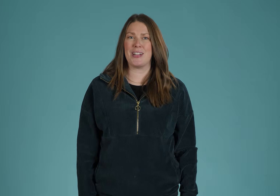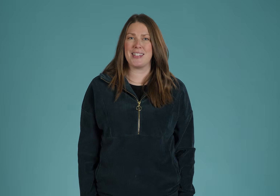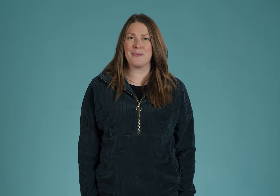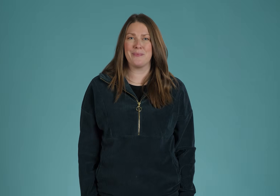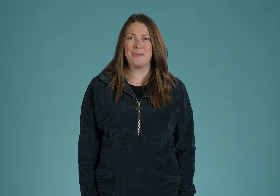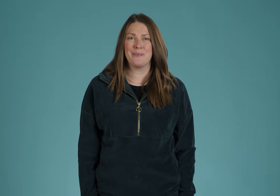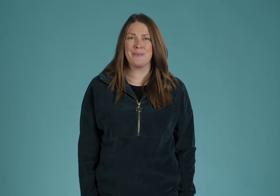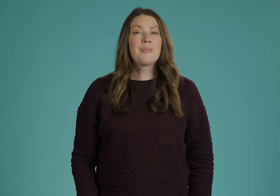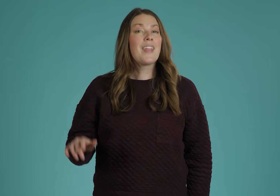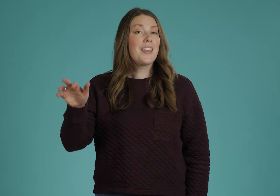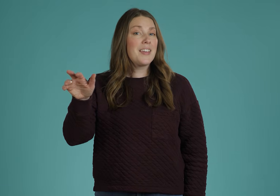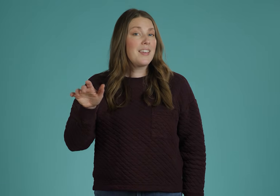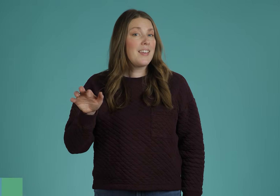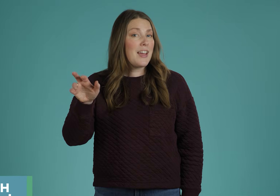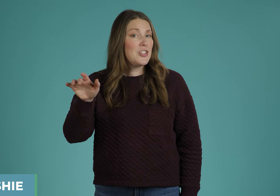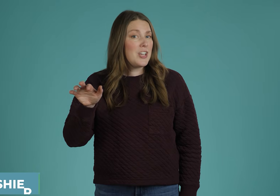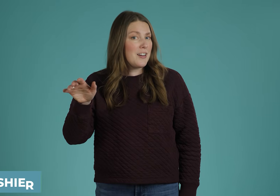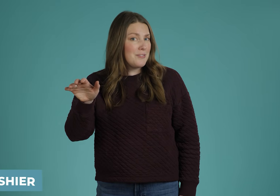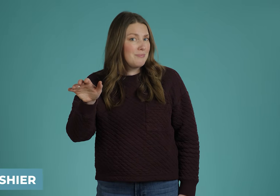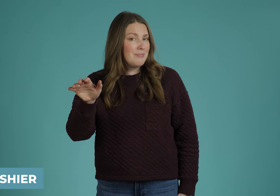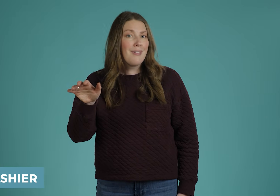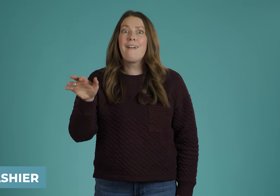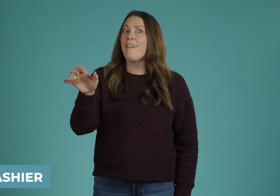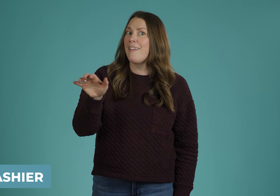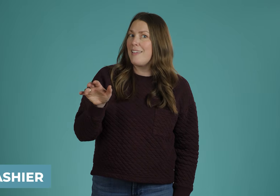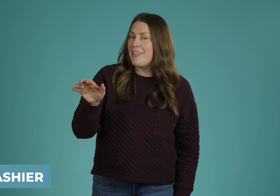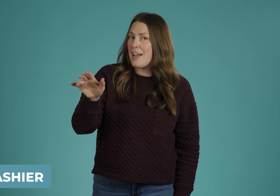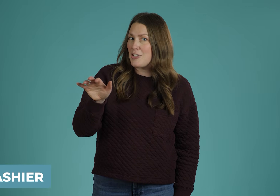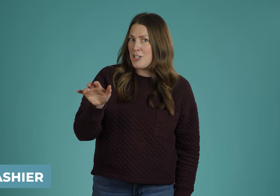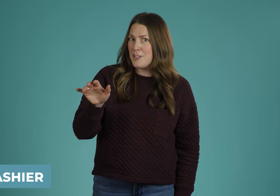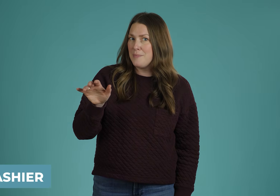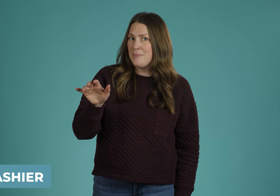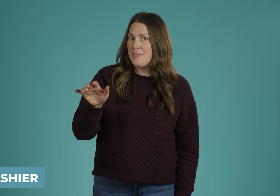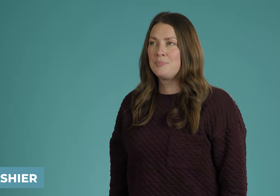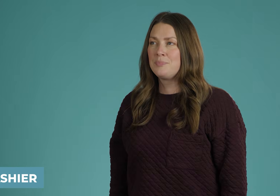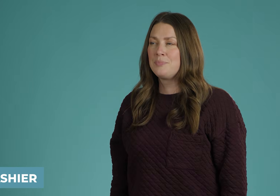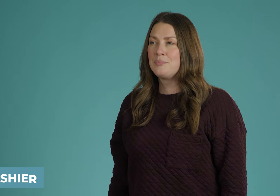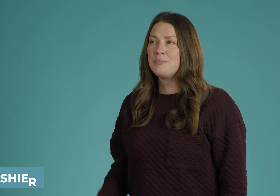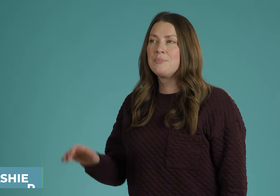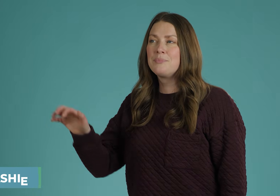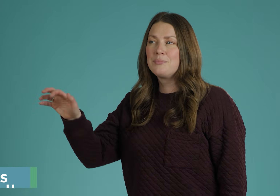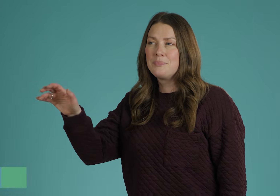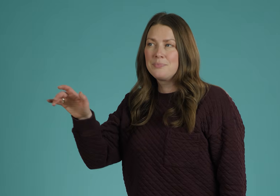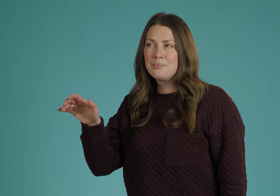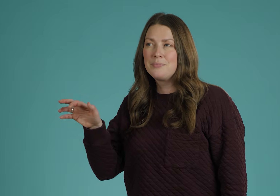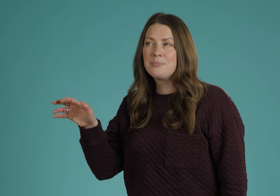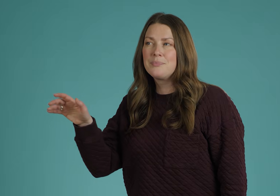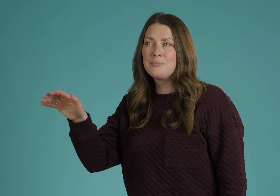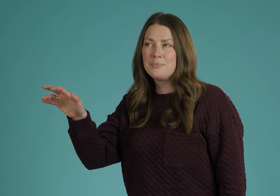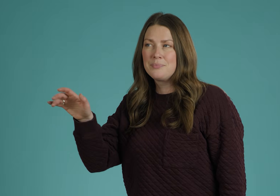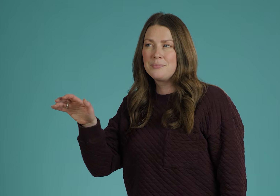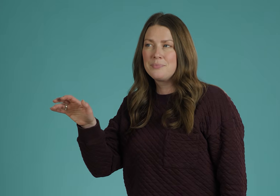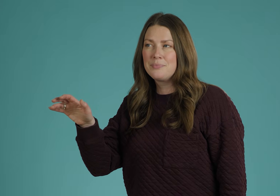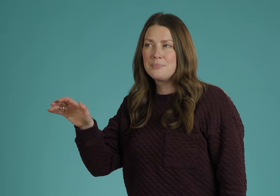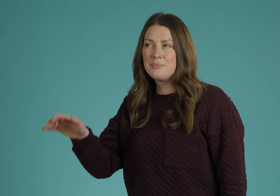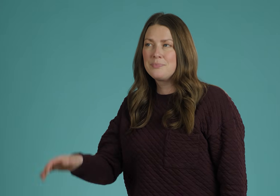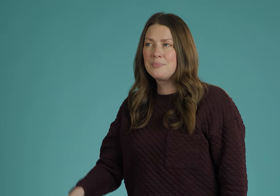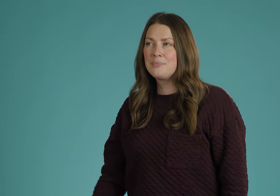waitress. Cashier. Cashier. It's the punching in the buttons on the cash